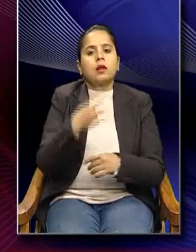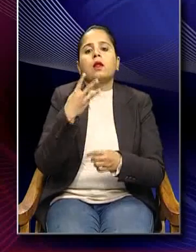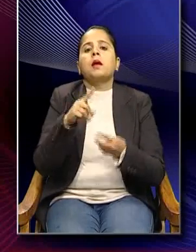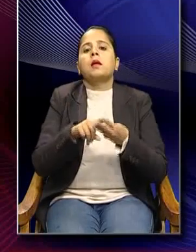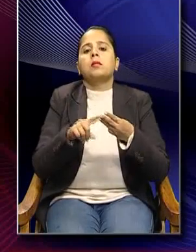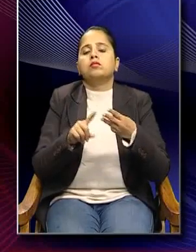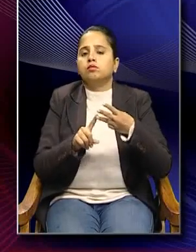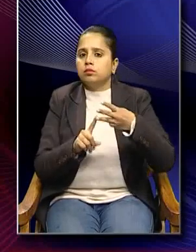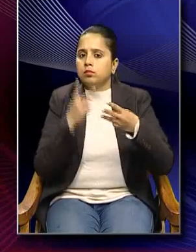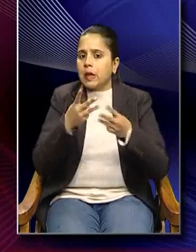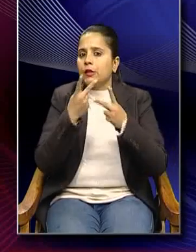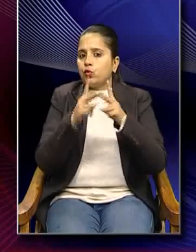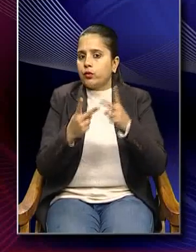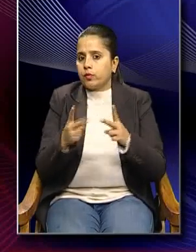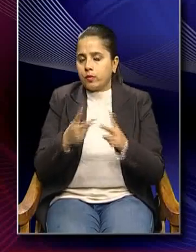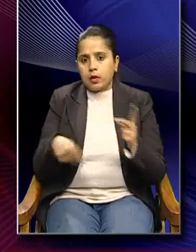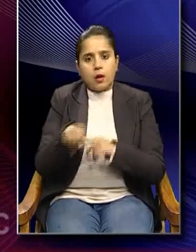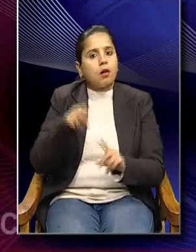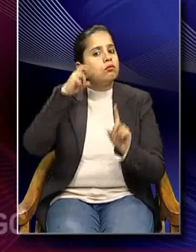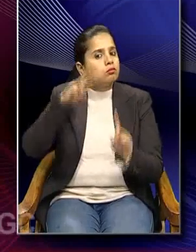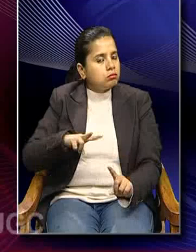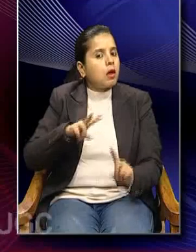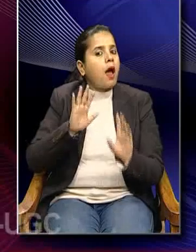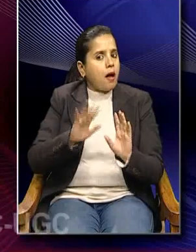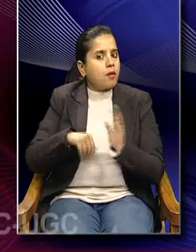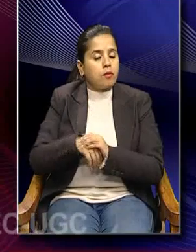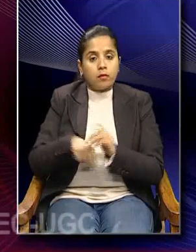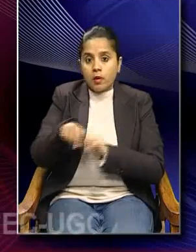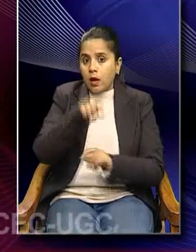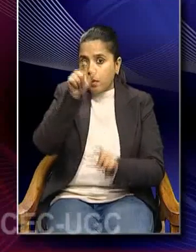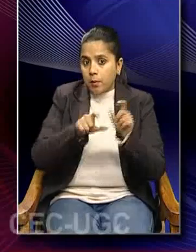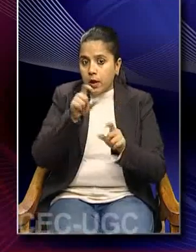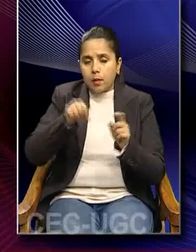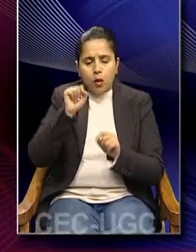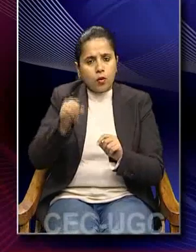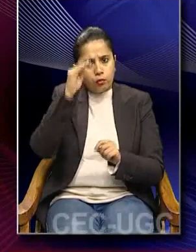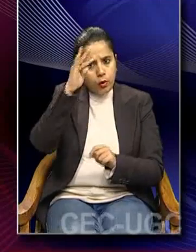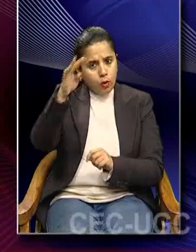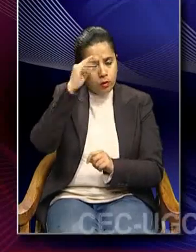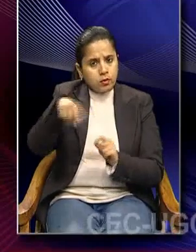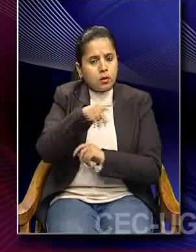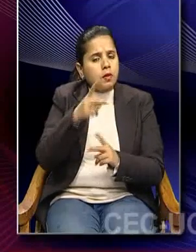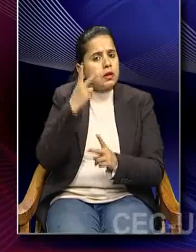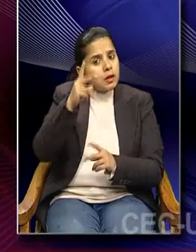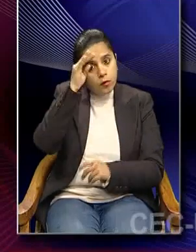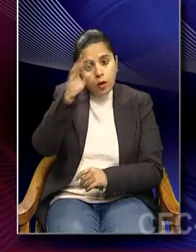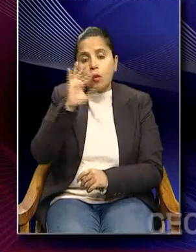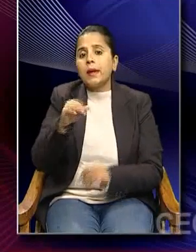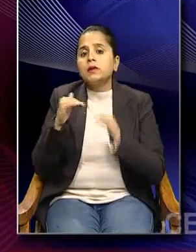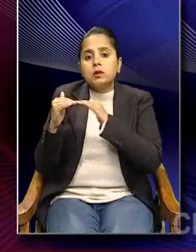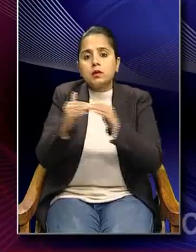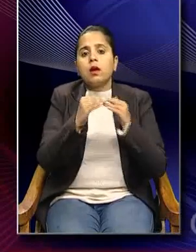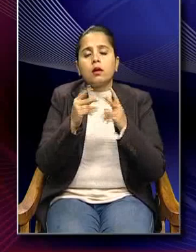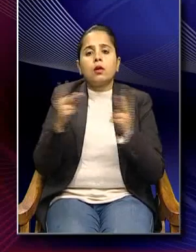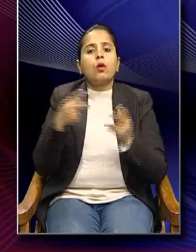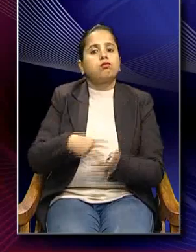basically three different aspects or point of view where the philosophical aspects, where the philosophical standing or